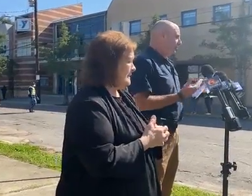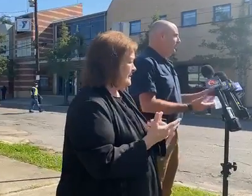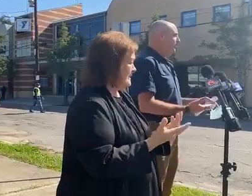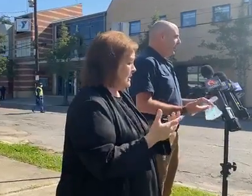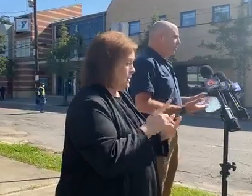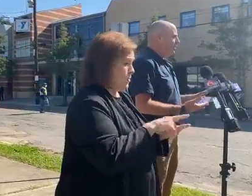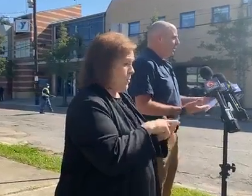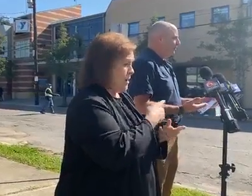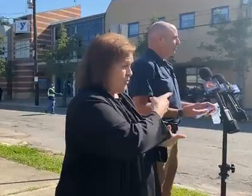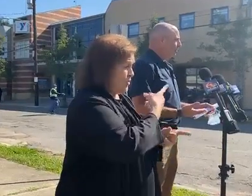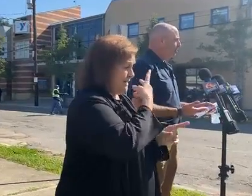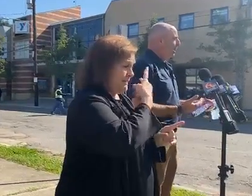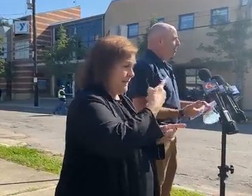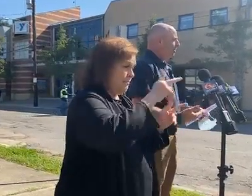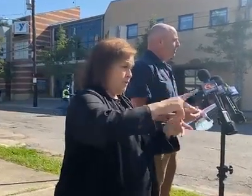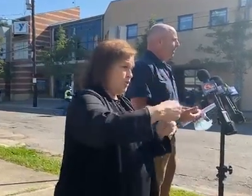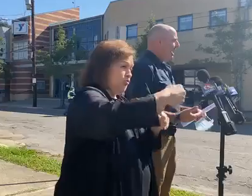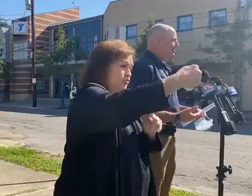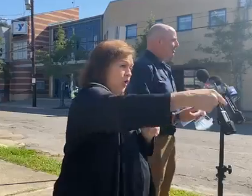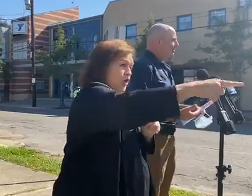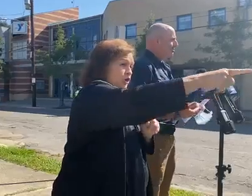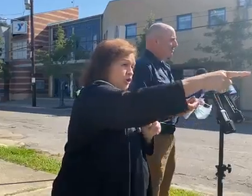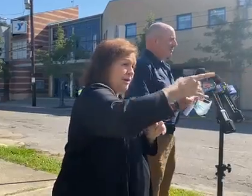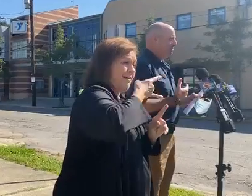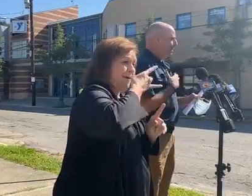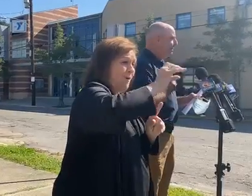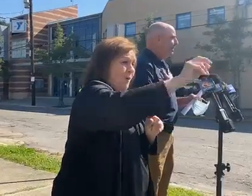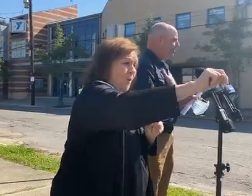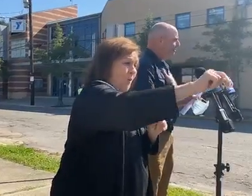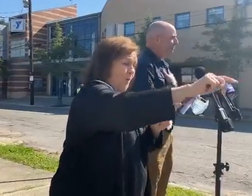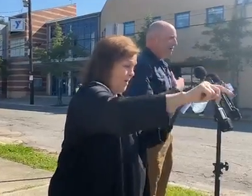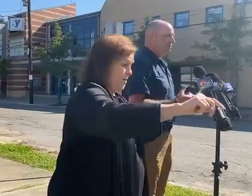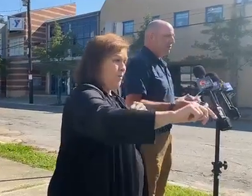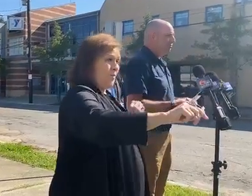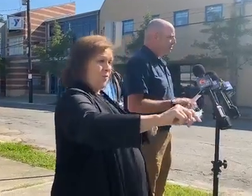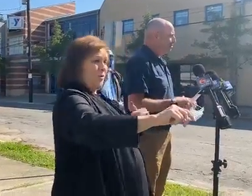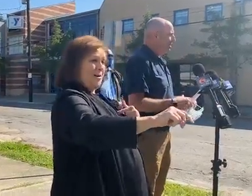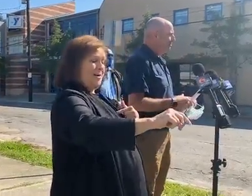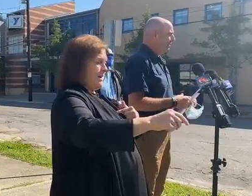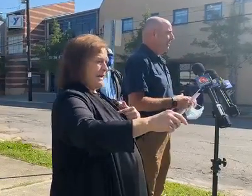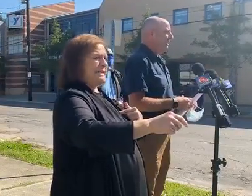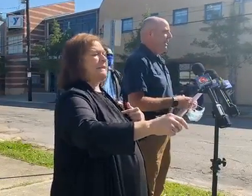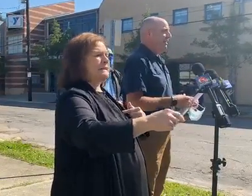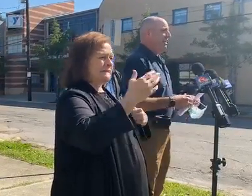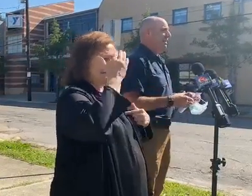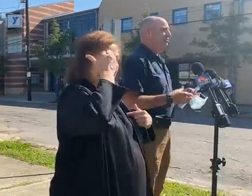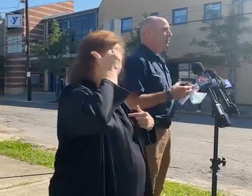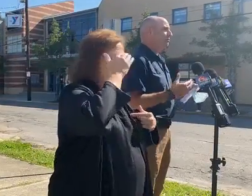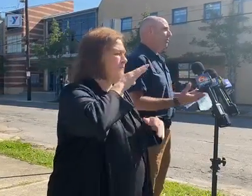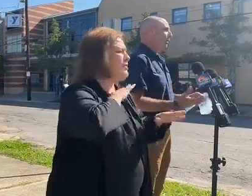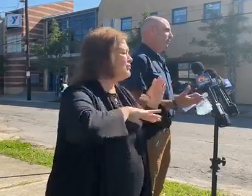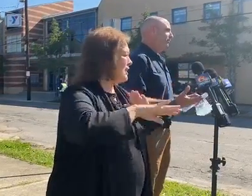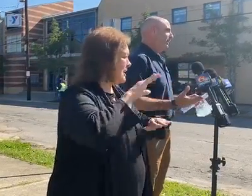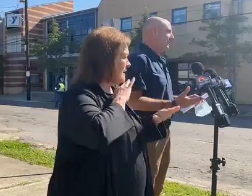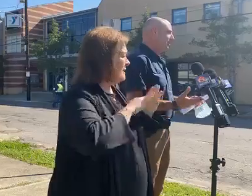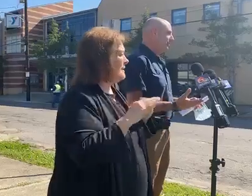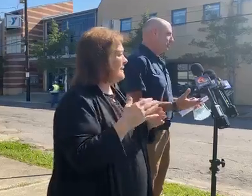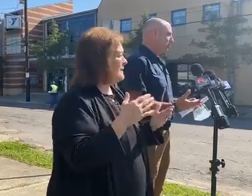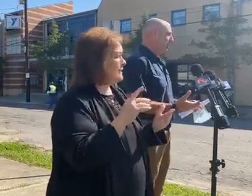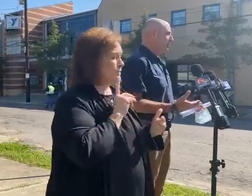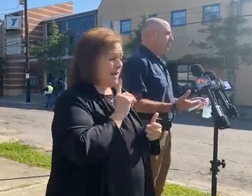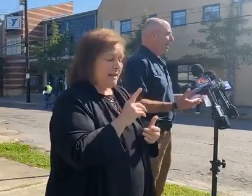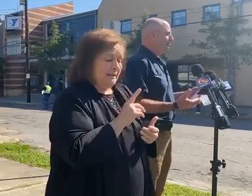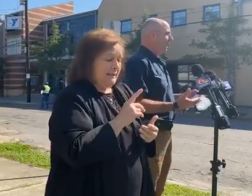when you see your neighbor across the street with power and you don't have it. I've been there. It's a very, very frustrating feeling. And then it's also, I would say,